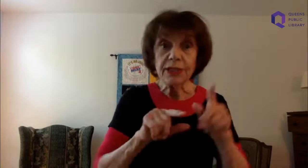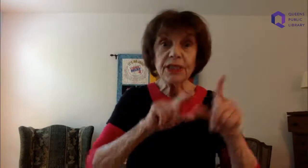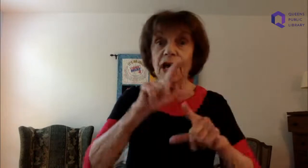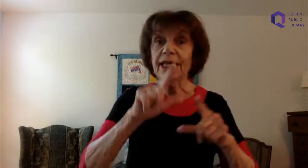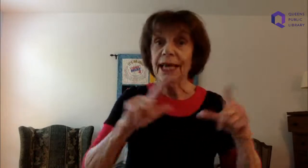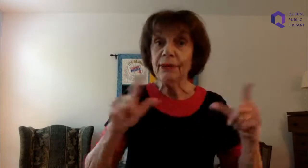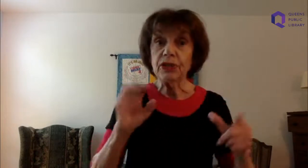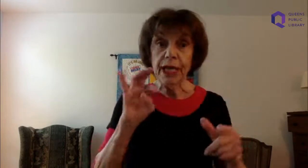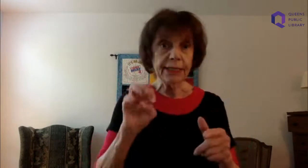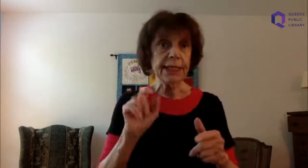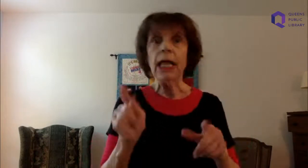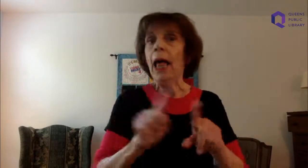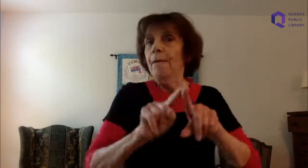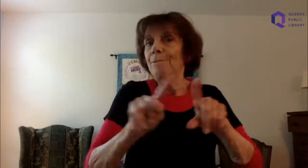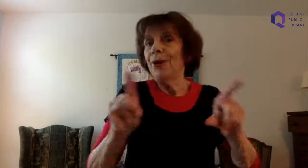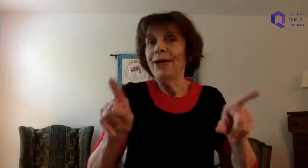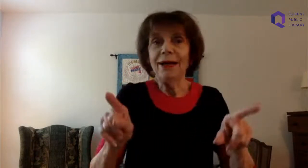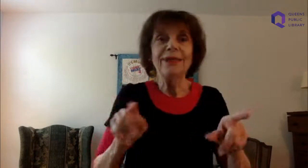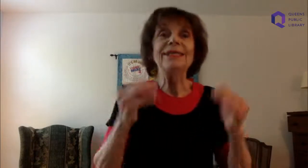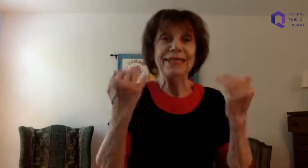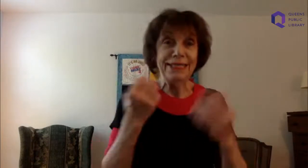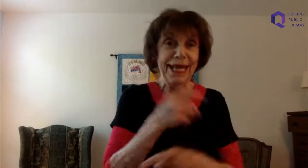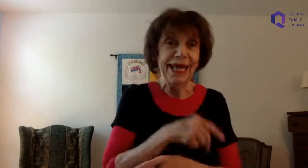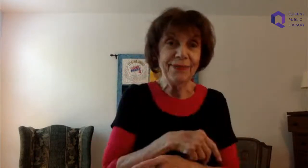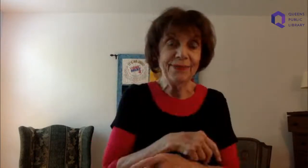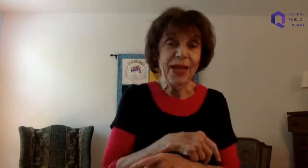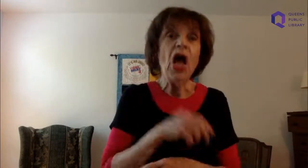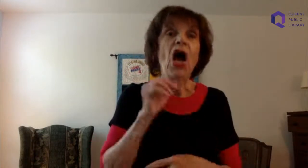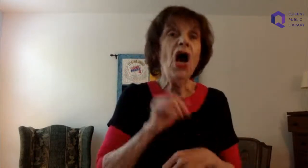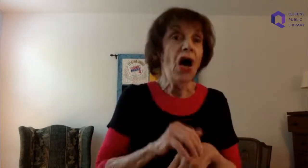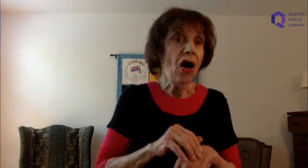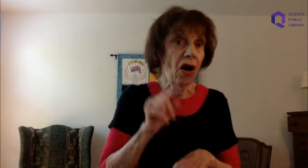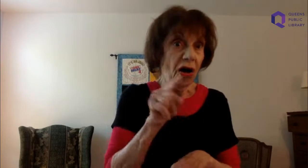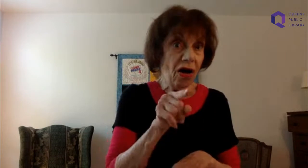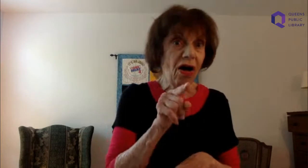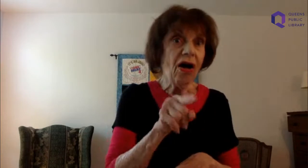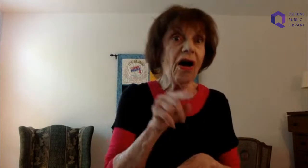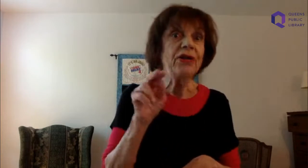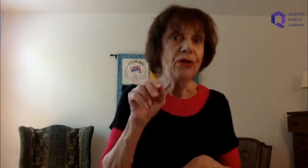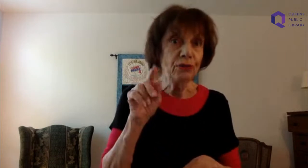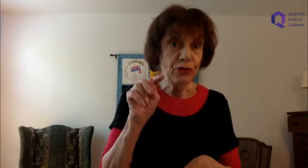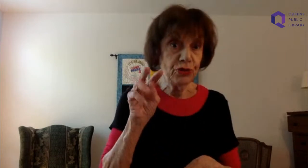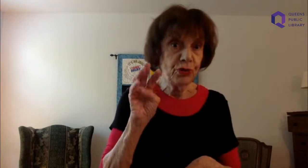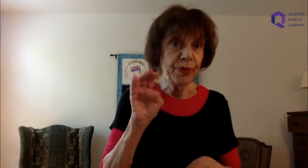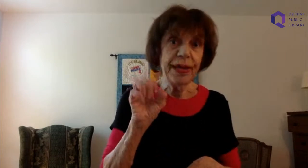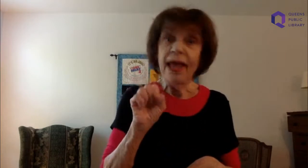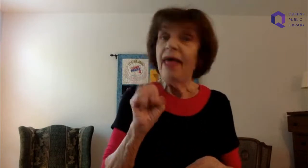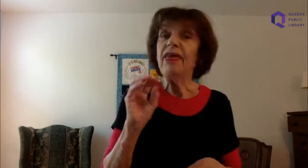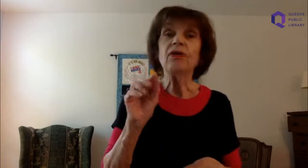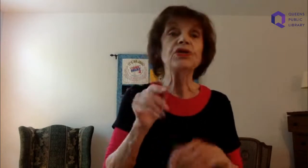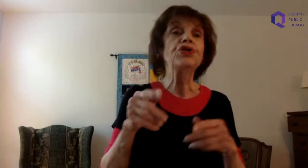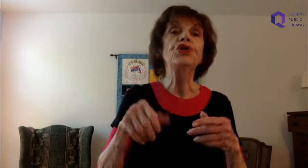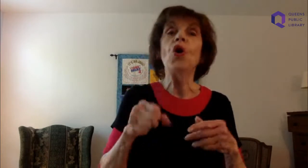on sign language, ASL. But today, on YouTube, there are so